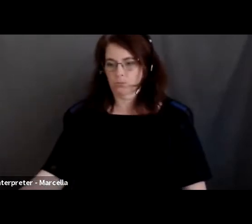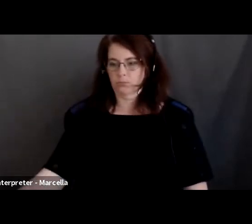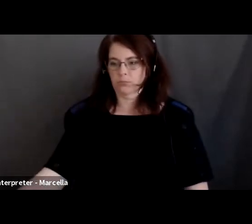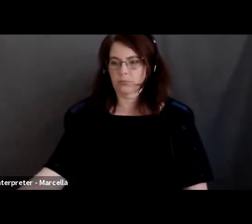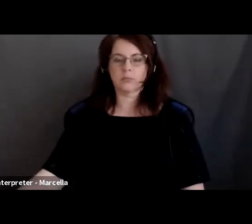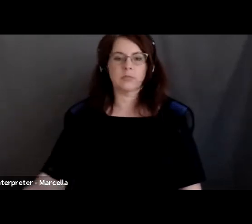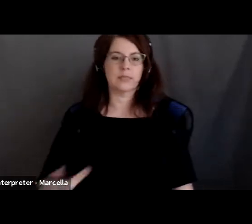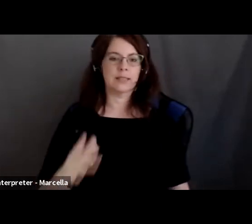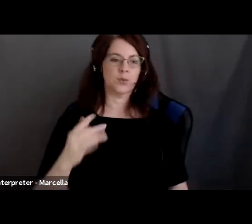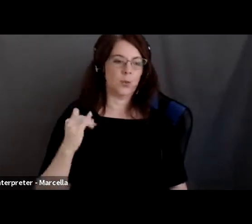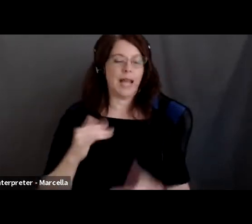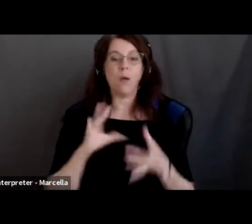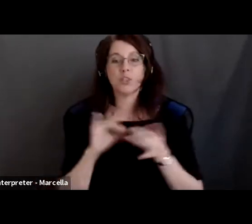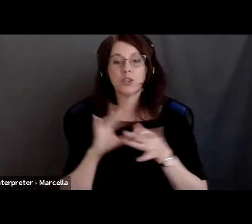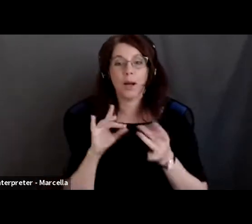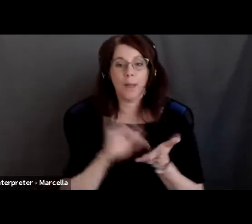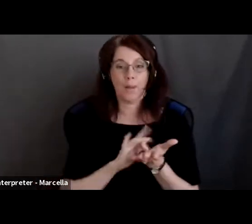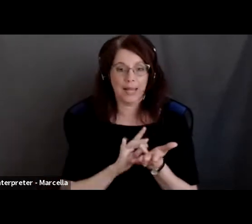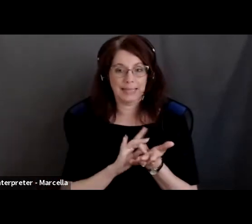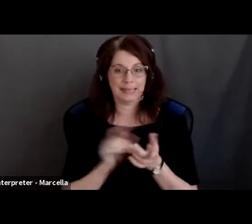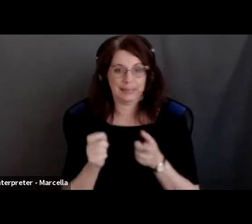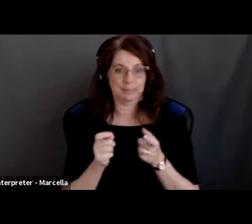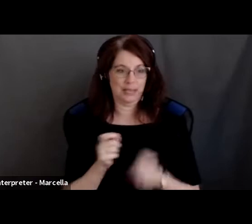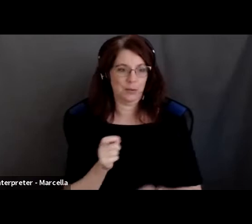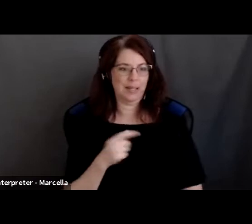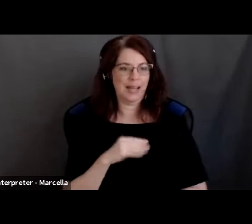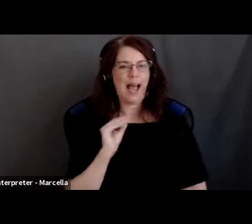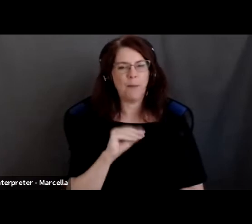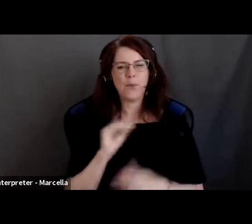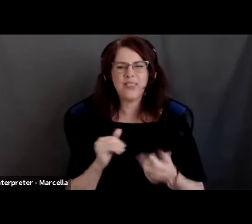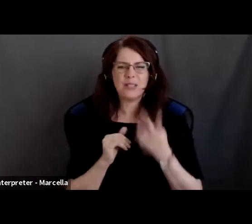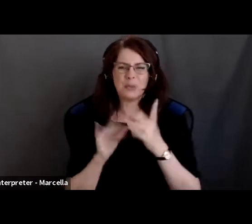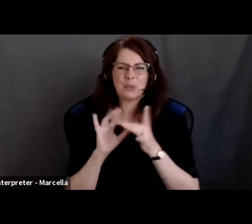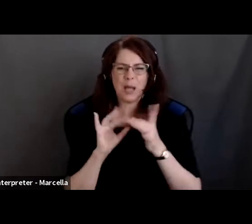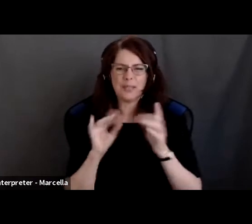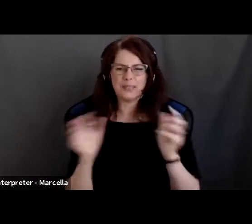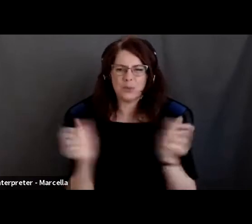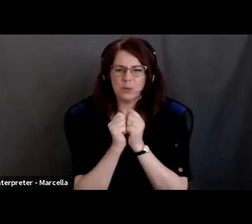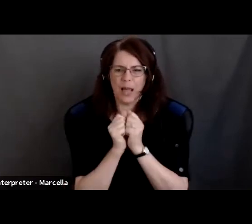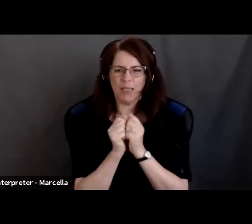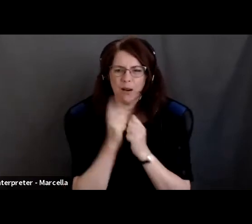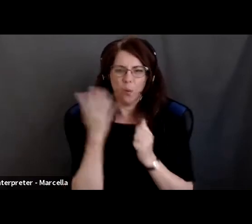So we're going to wrap up things by talking about medication management. I put these 2 topics together because oftentimes